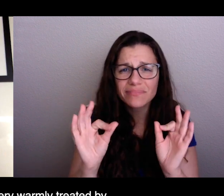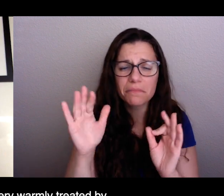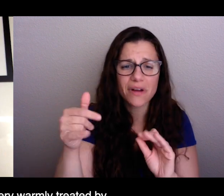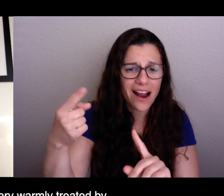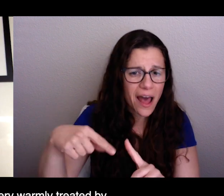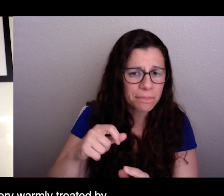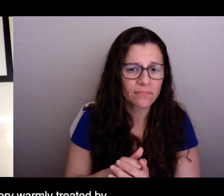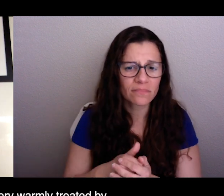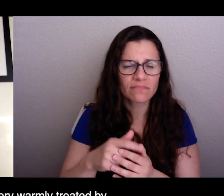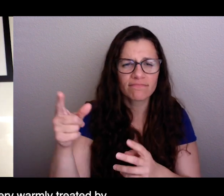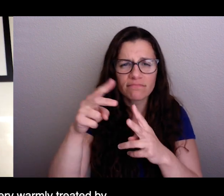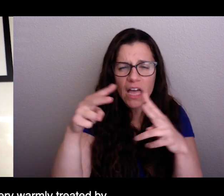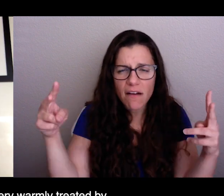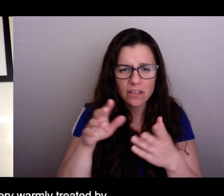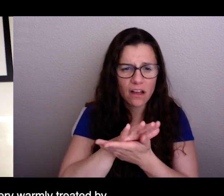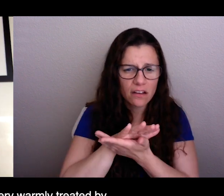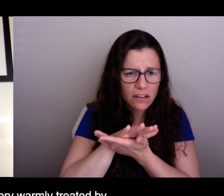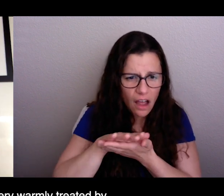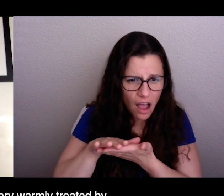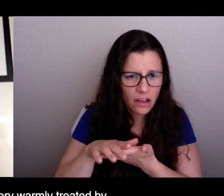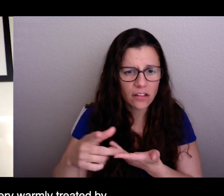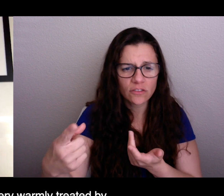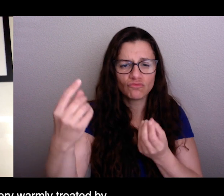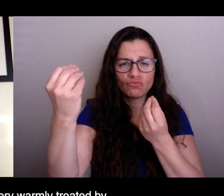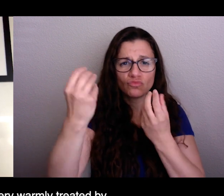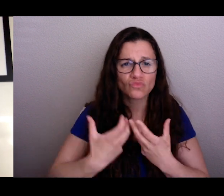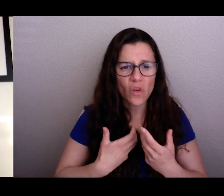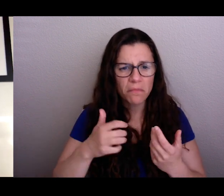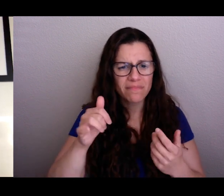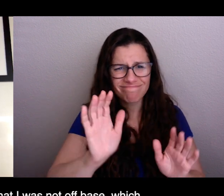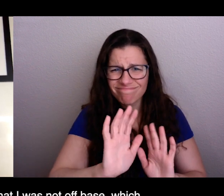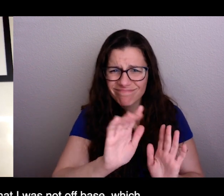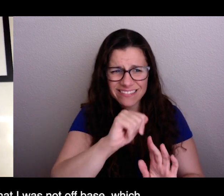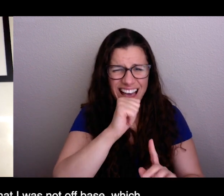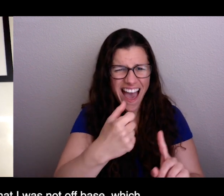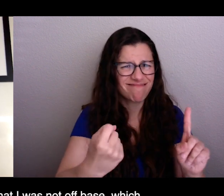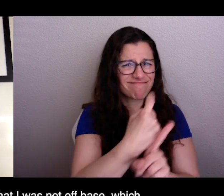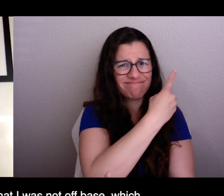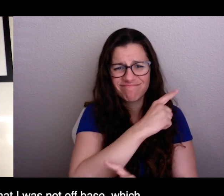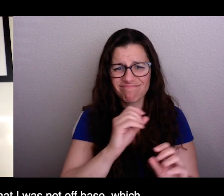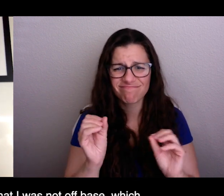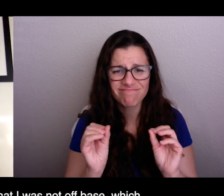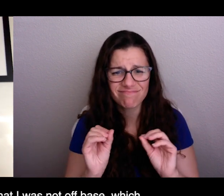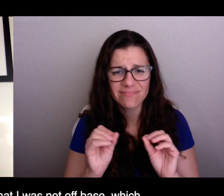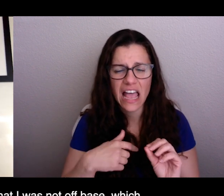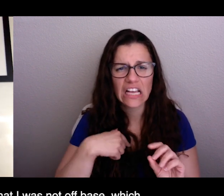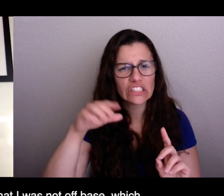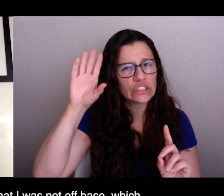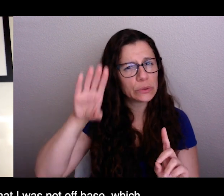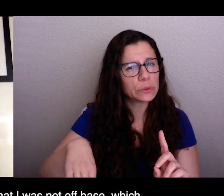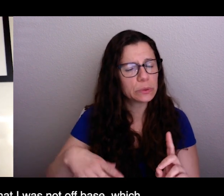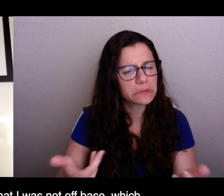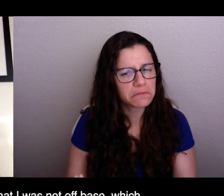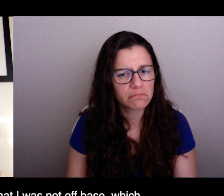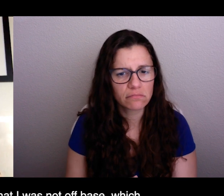very warmly treated by them. They were incredibly kind. And they told me that I was